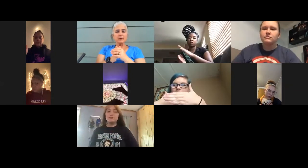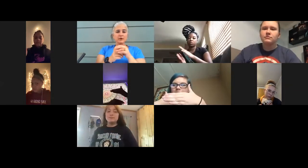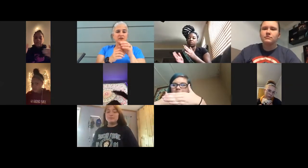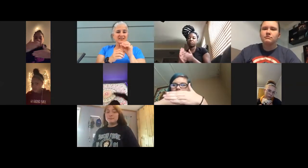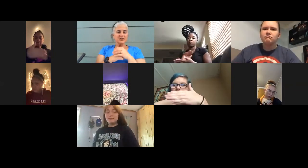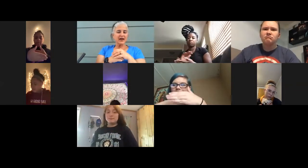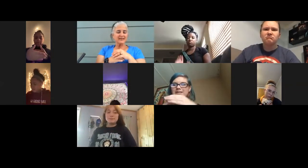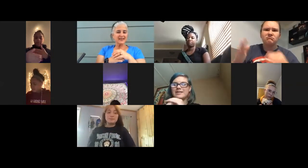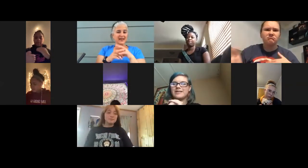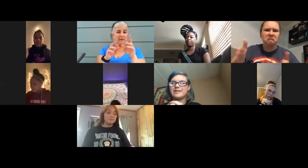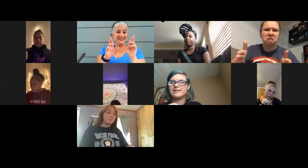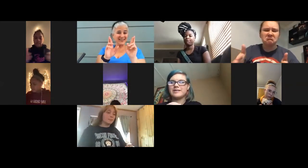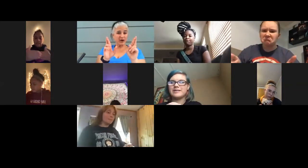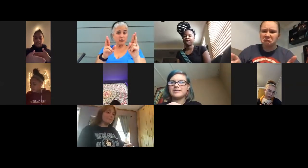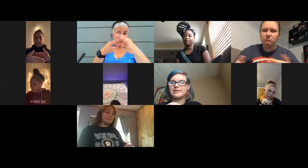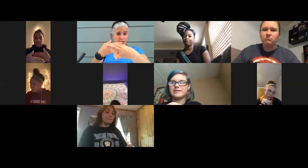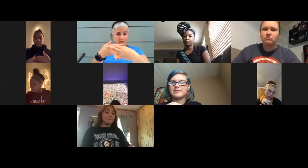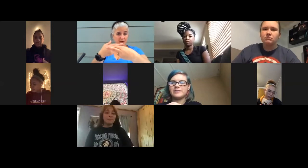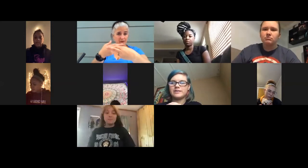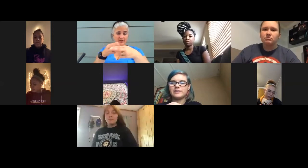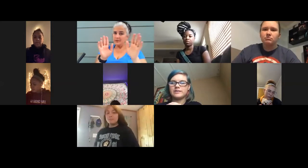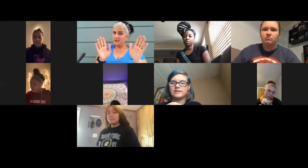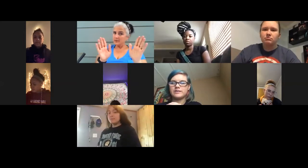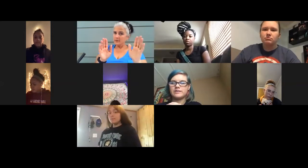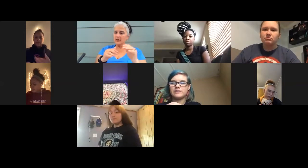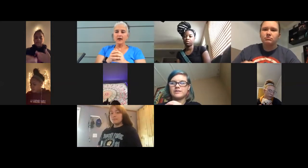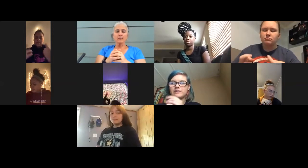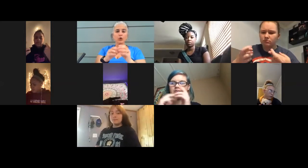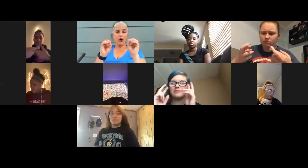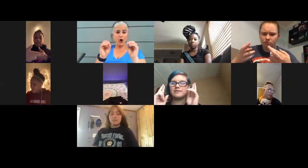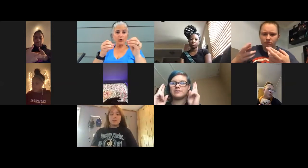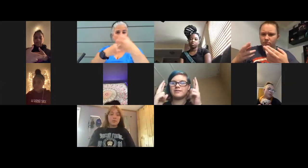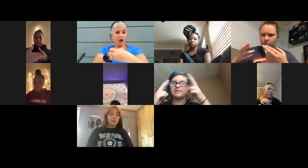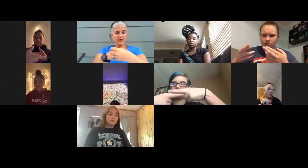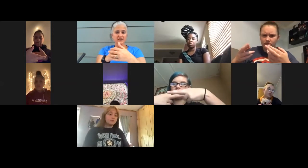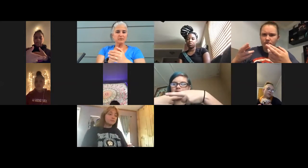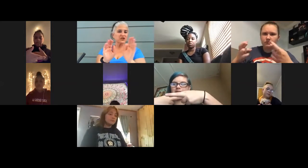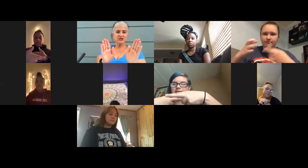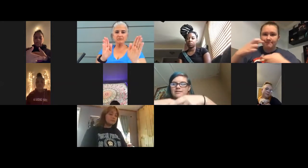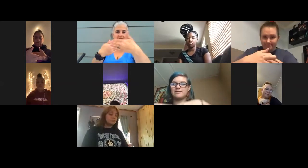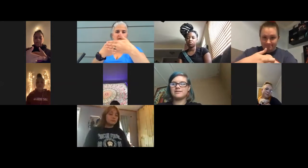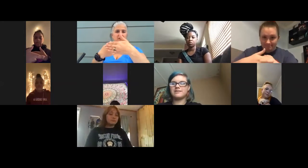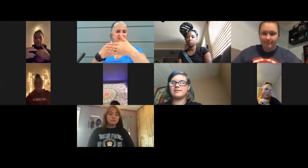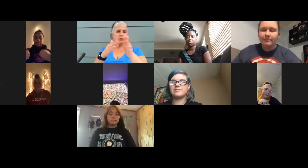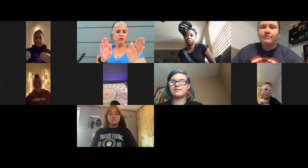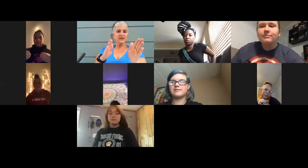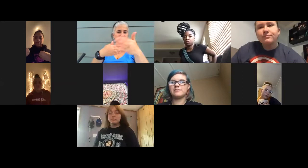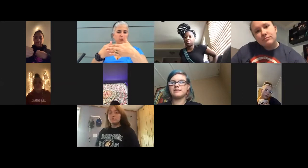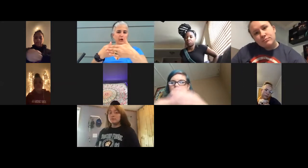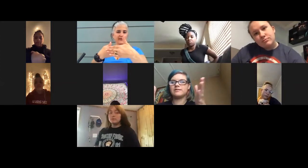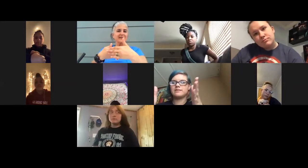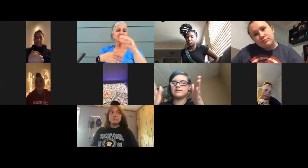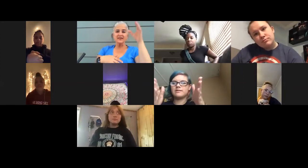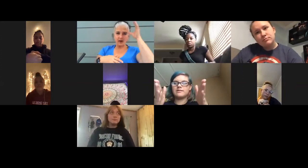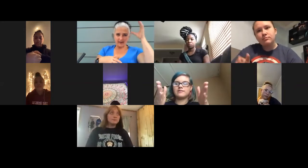Some people use initializing and they might say room, or O for office, but just this